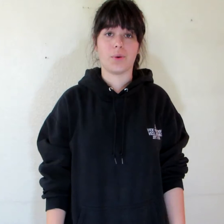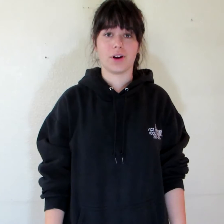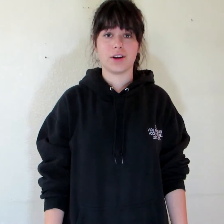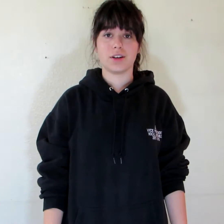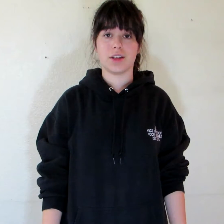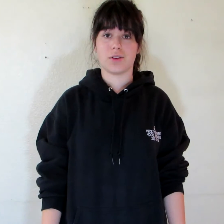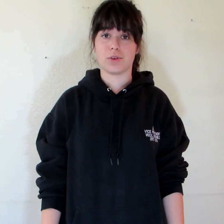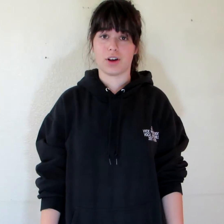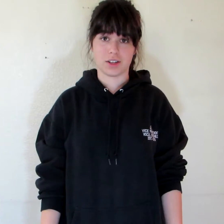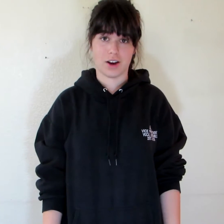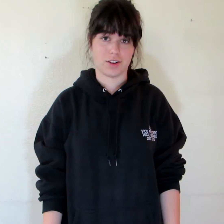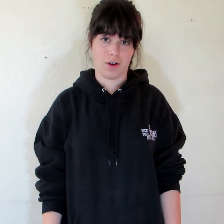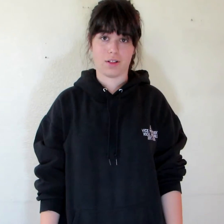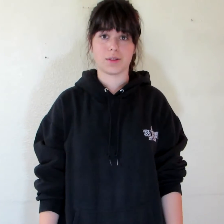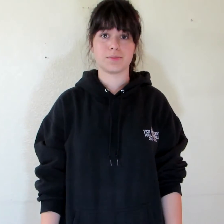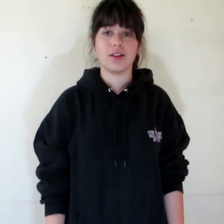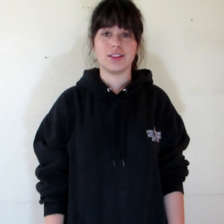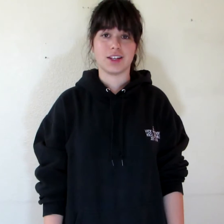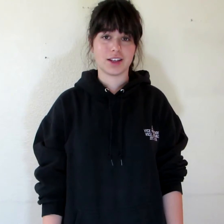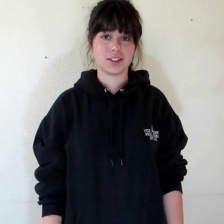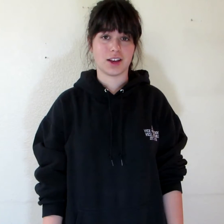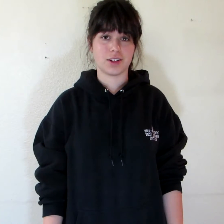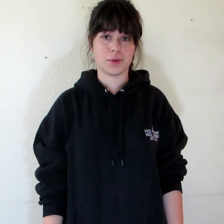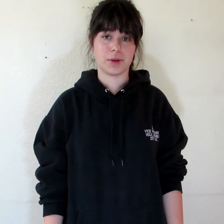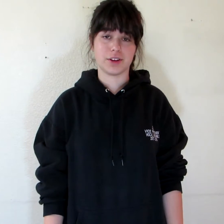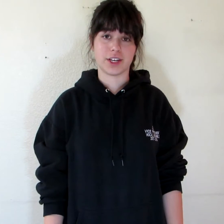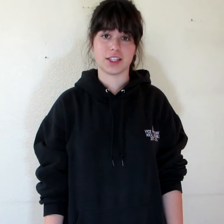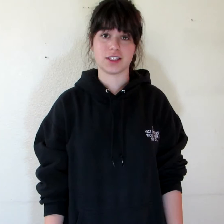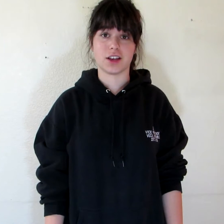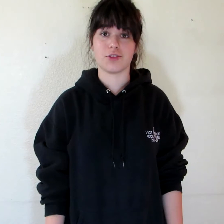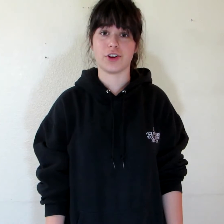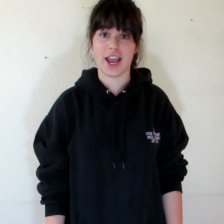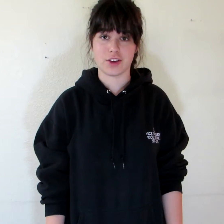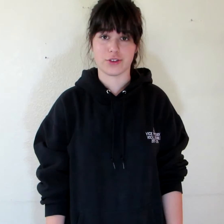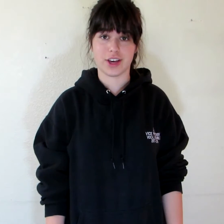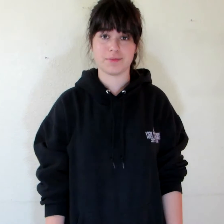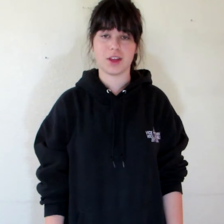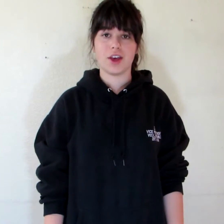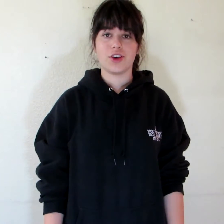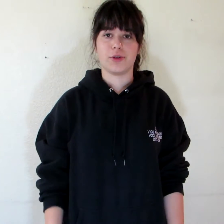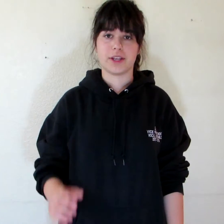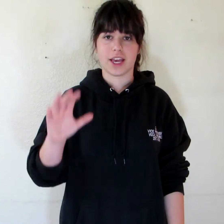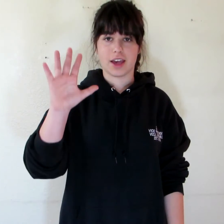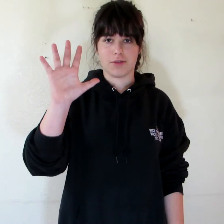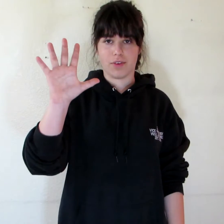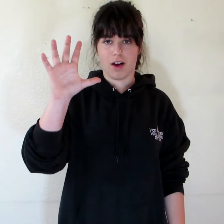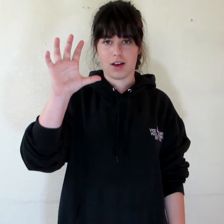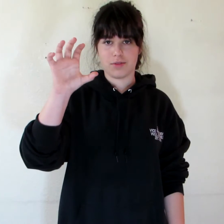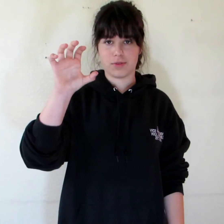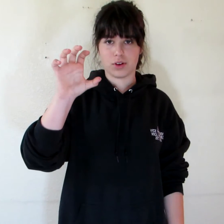or if you're not tired at all. The next sign that we'll be learning is the sign for angry. You'll be taking a 5